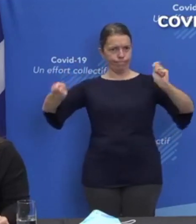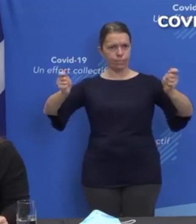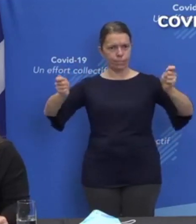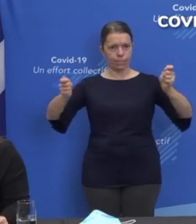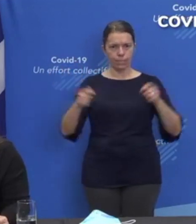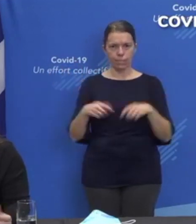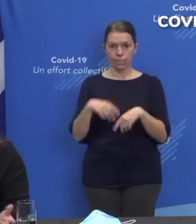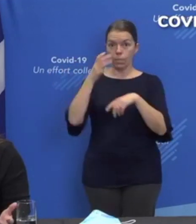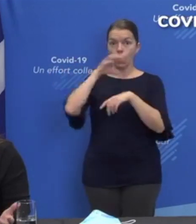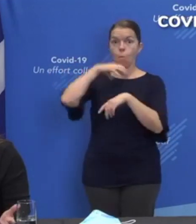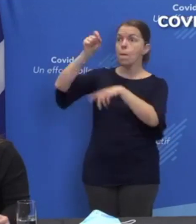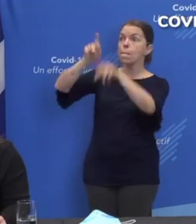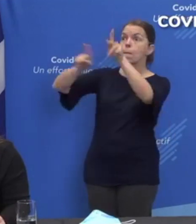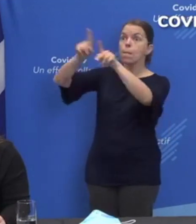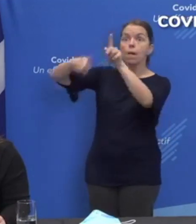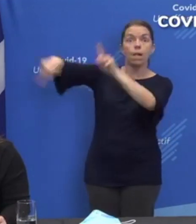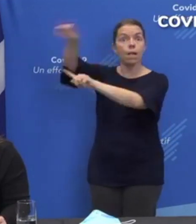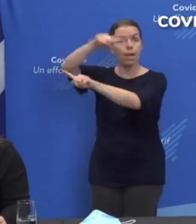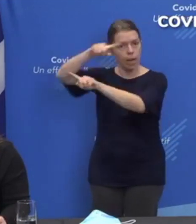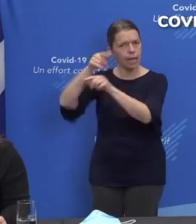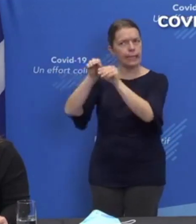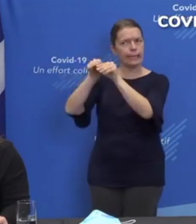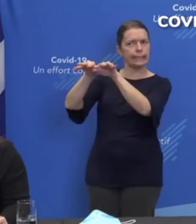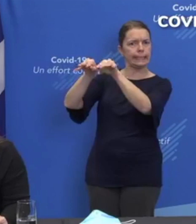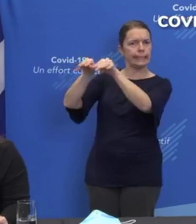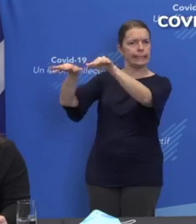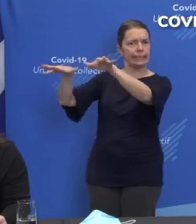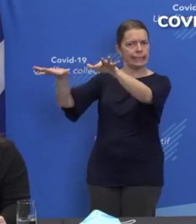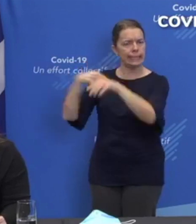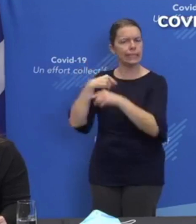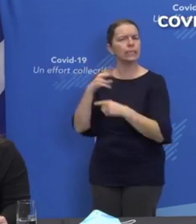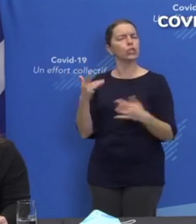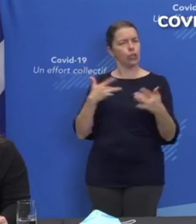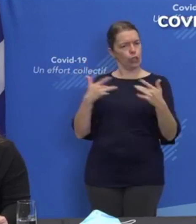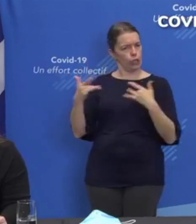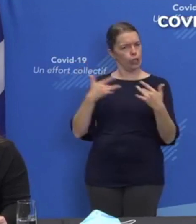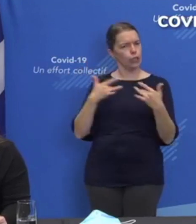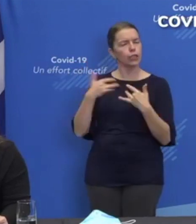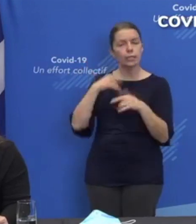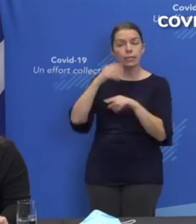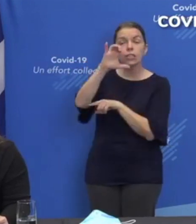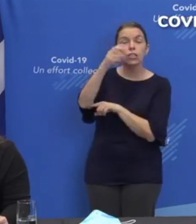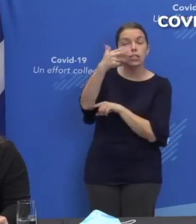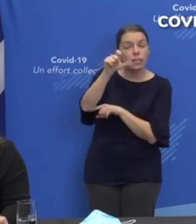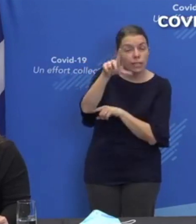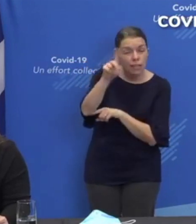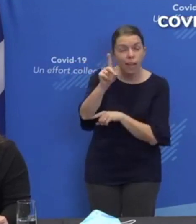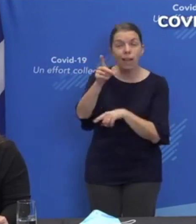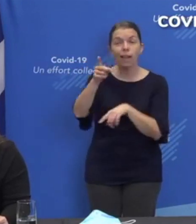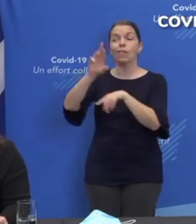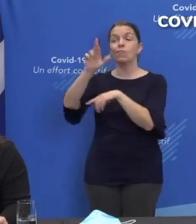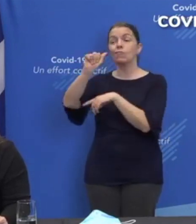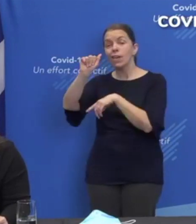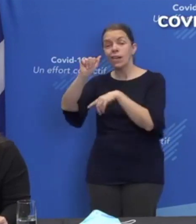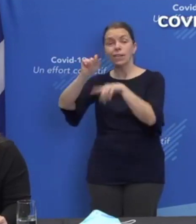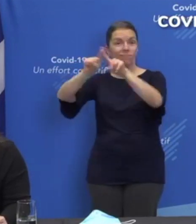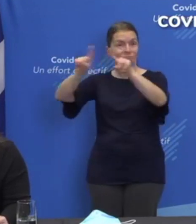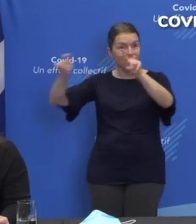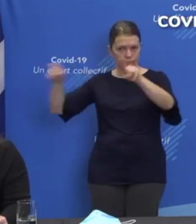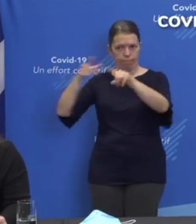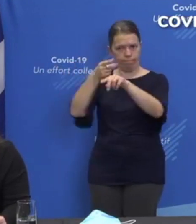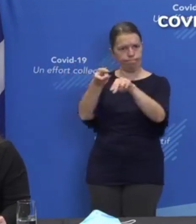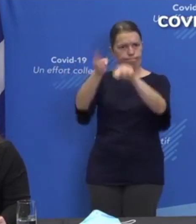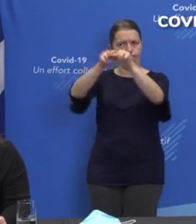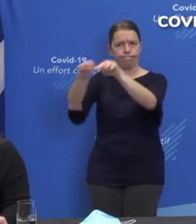the increase in the number of cases and outbreaks in CHSLD and elder residence, private elder residency,